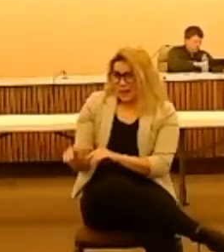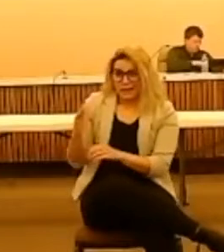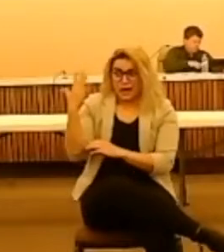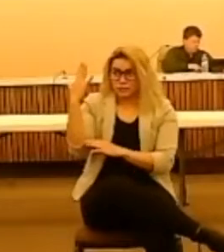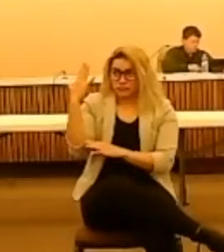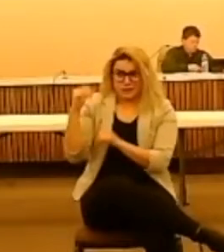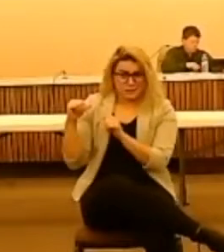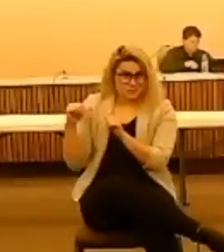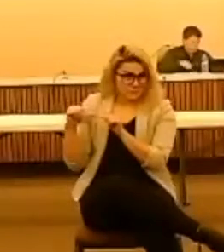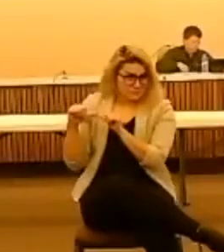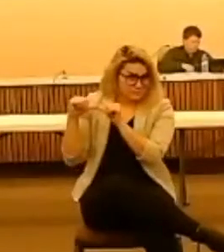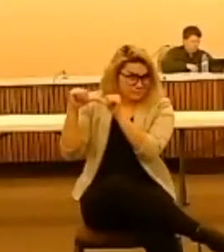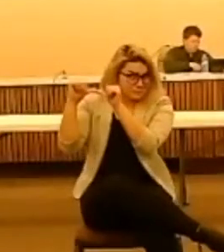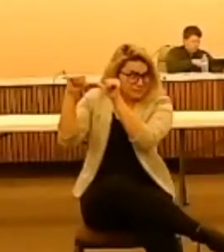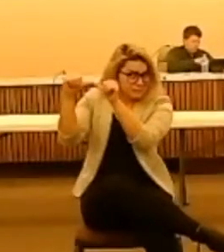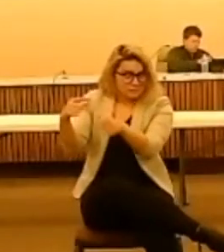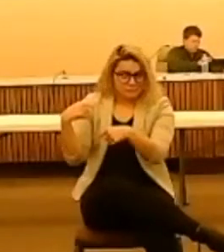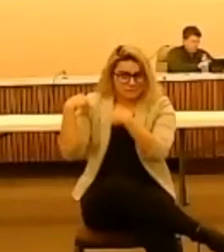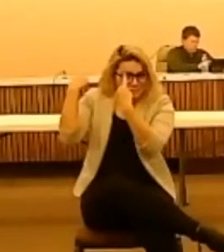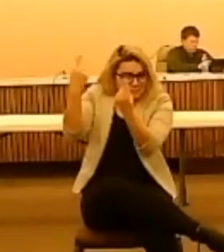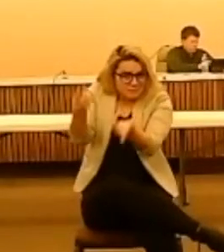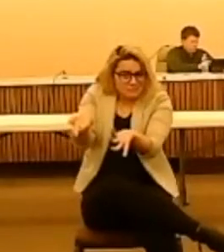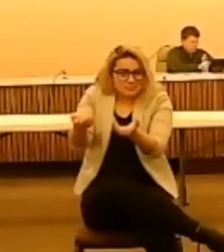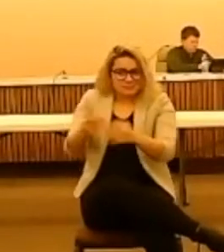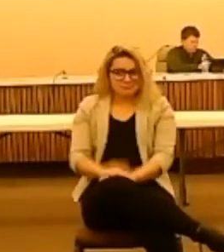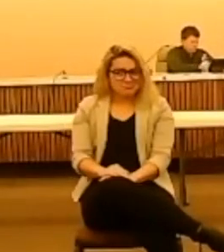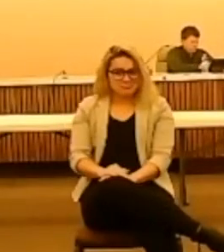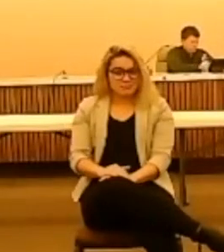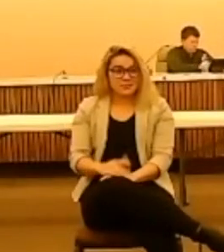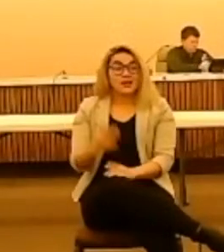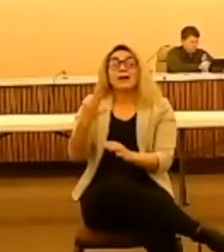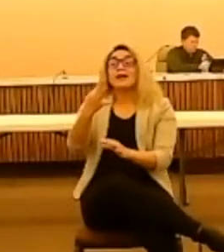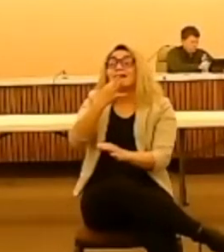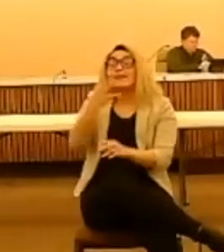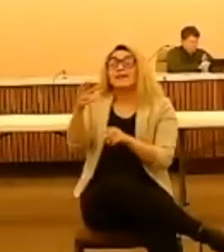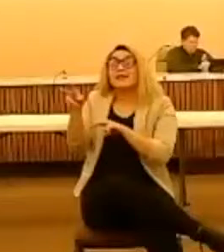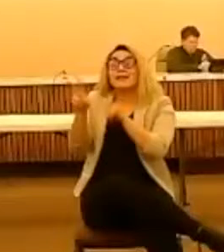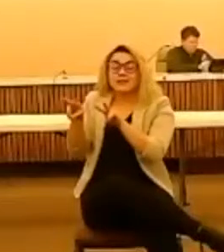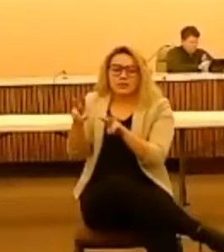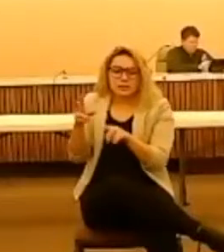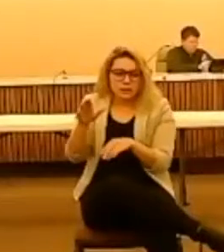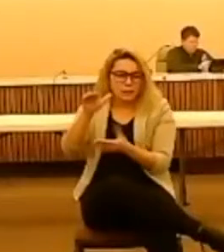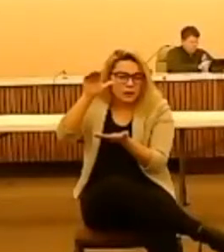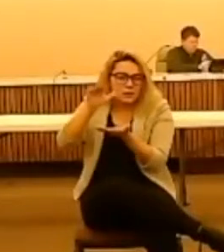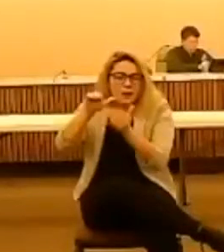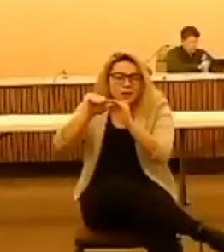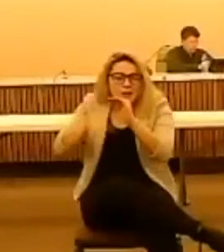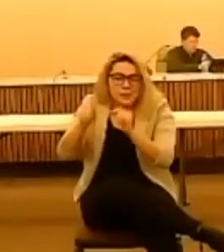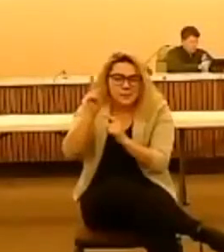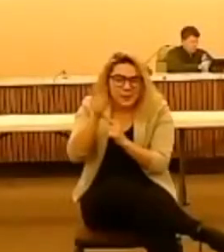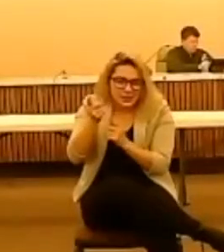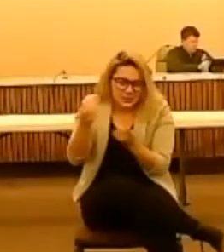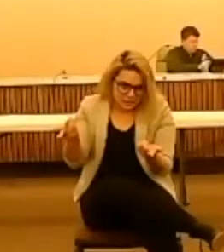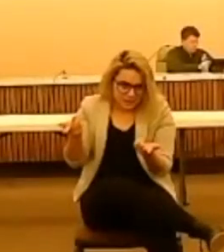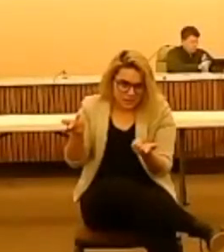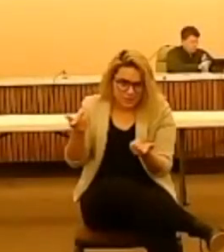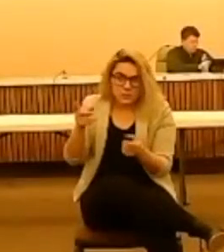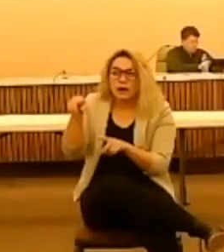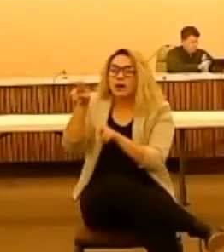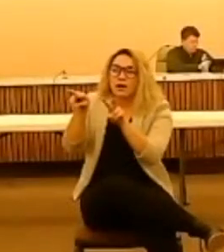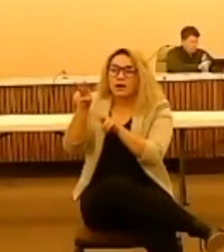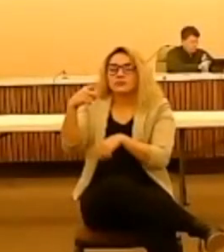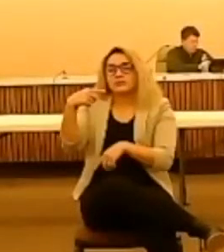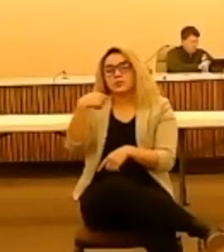That's all they said. It was less than a minute, and they walked away. So it isn't just the cost or anything. It's that I'm